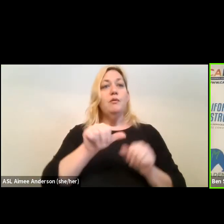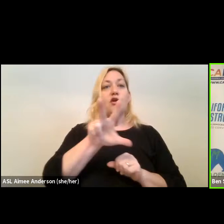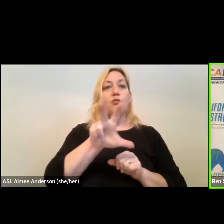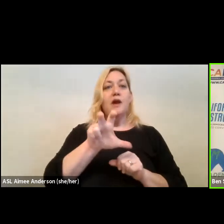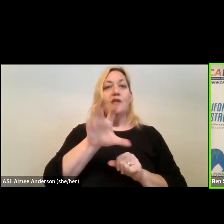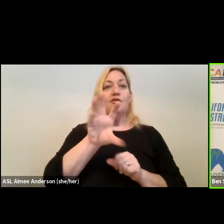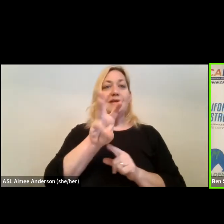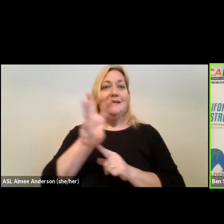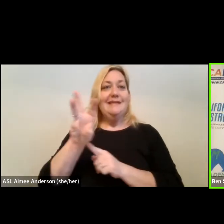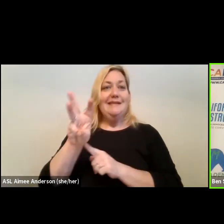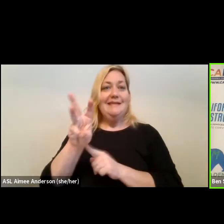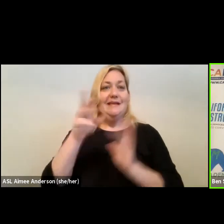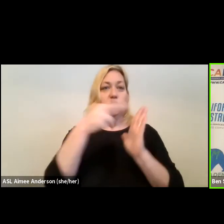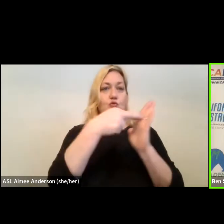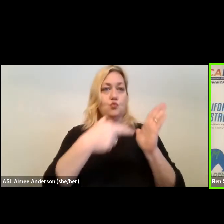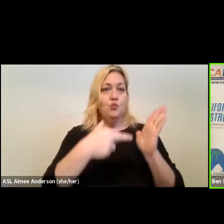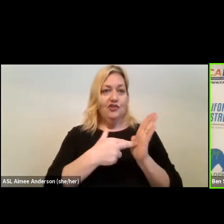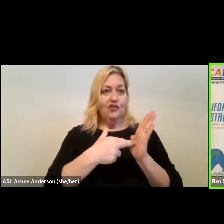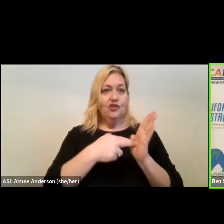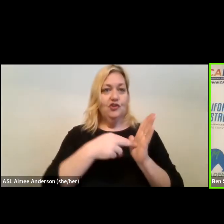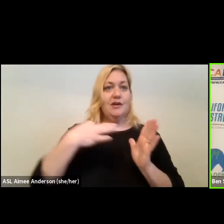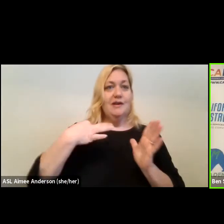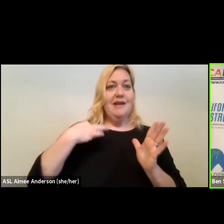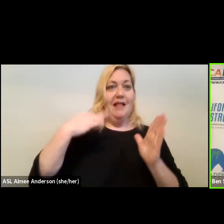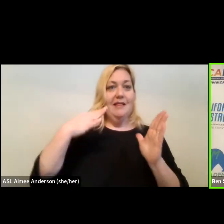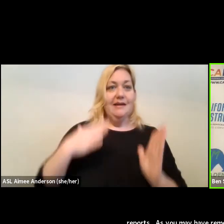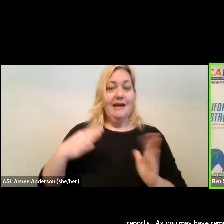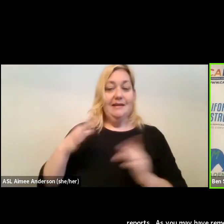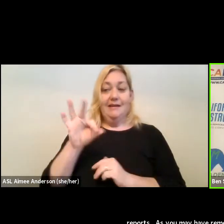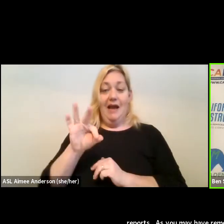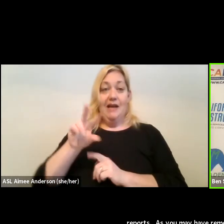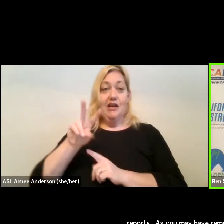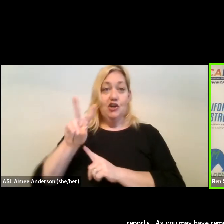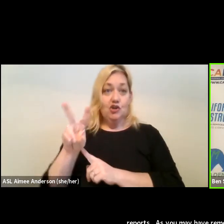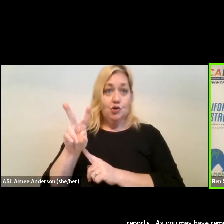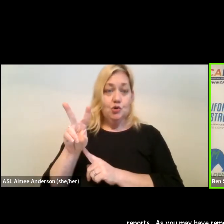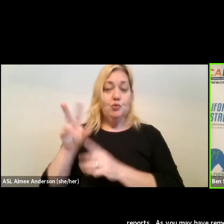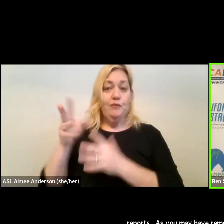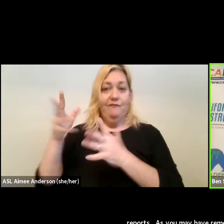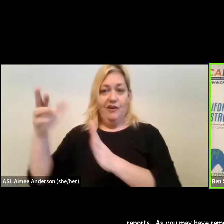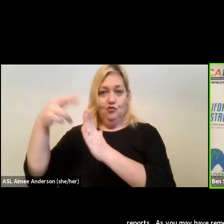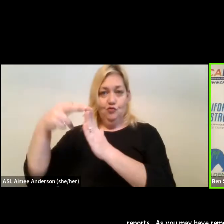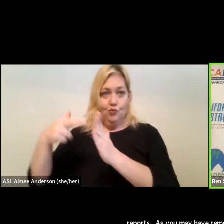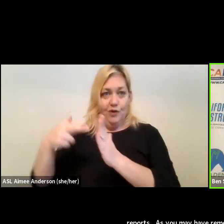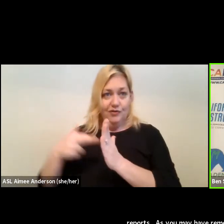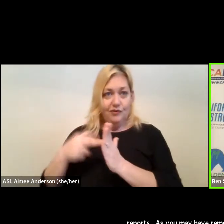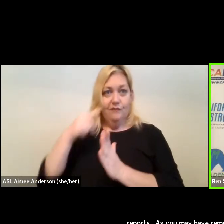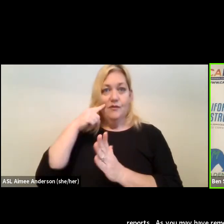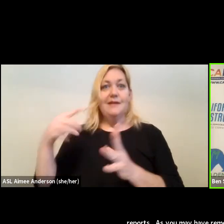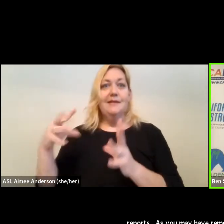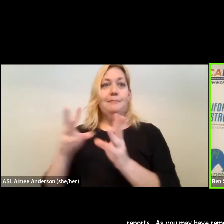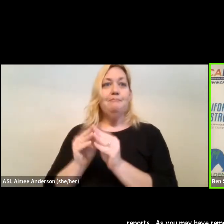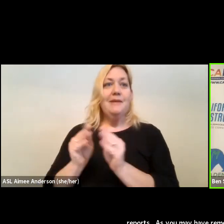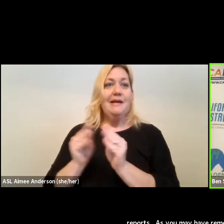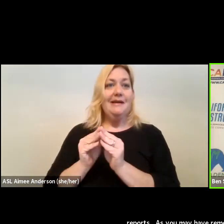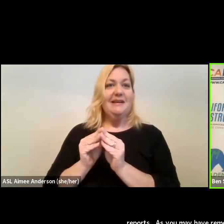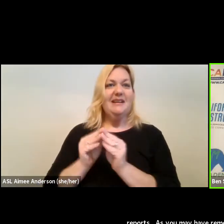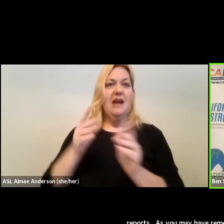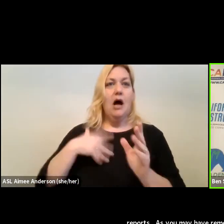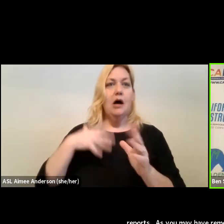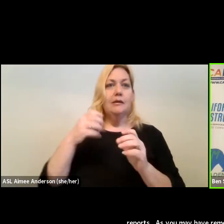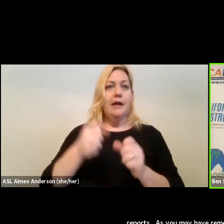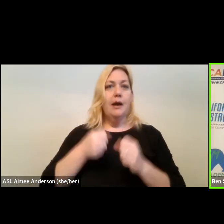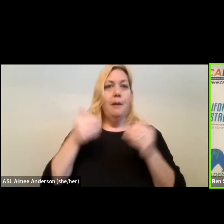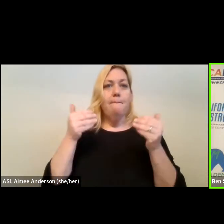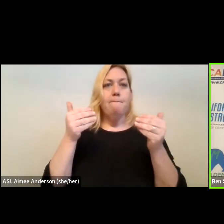366 registered delegates. 92% of the body is registered for this meeting. I'll now take a motion